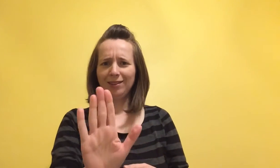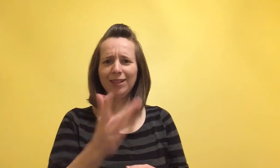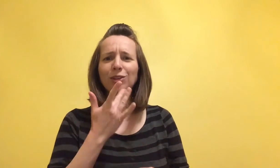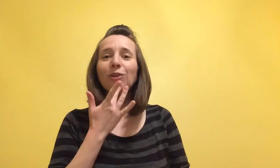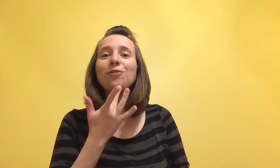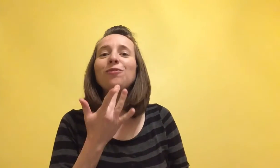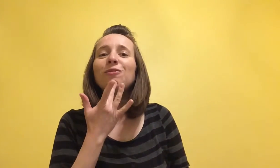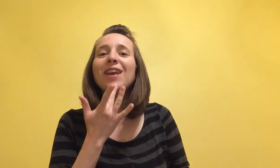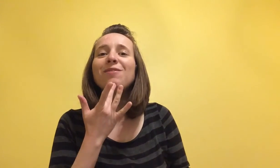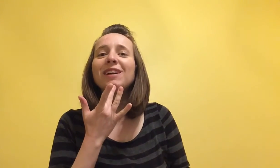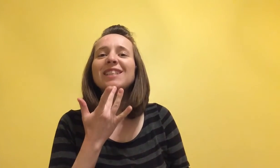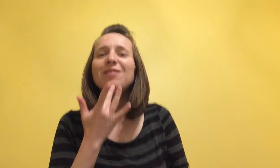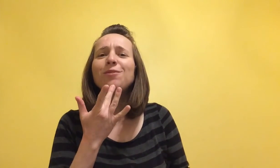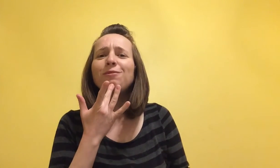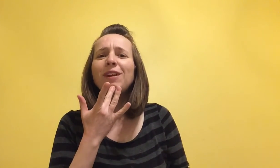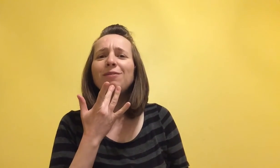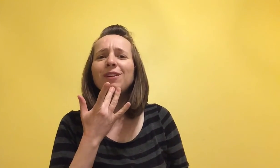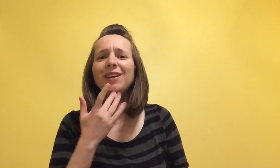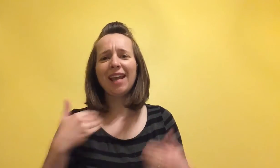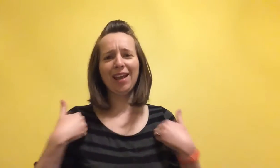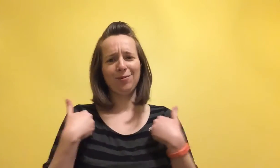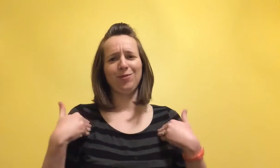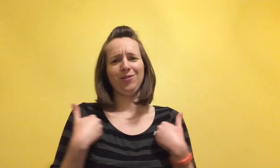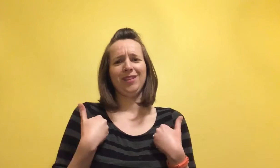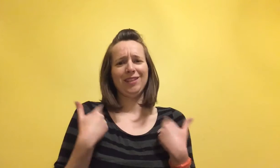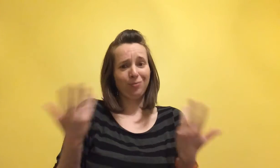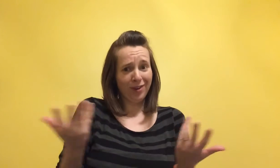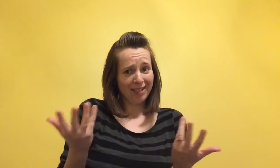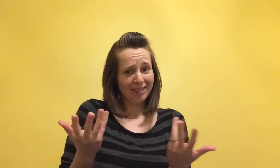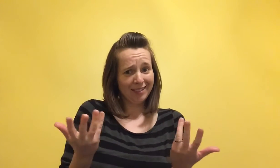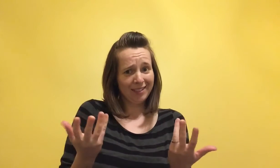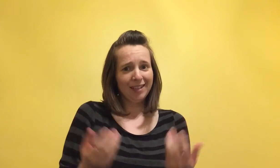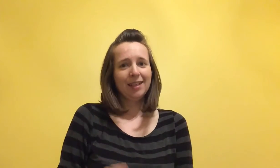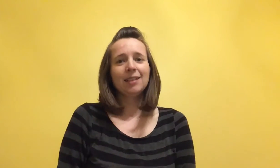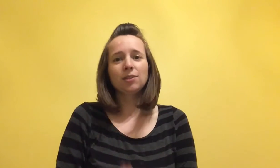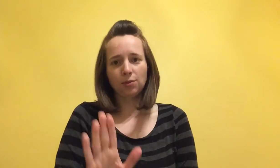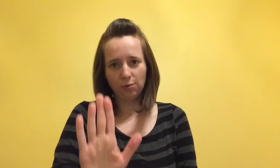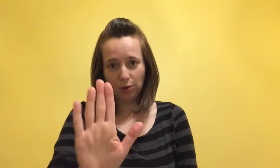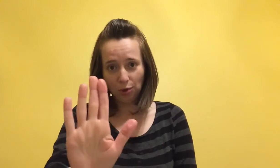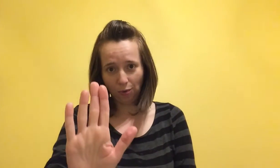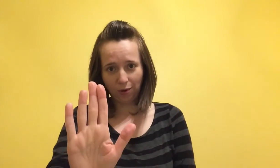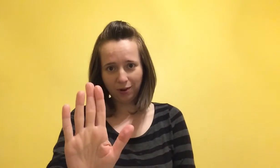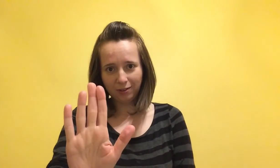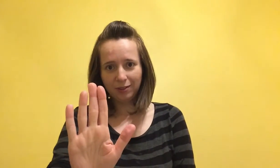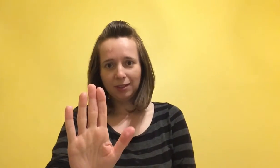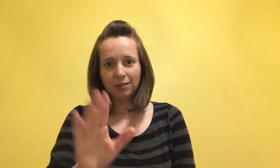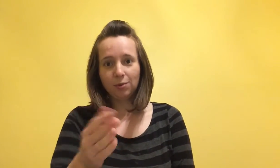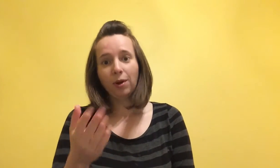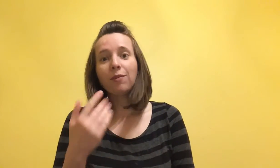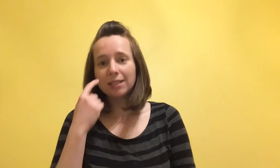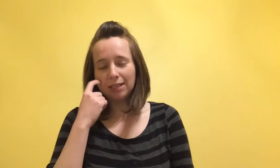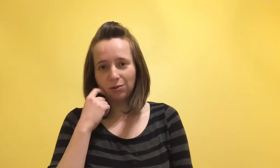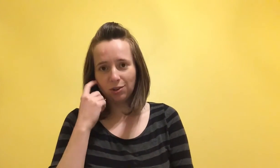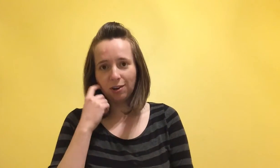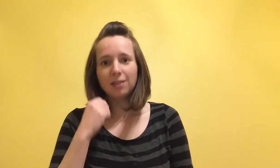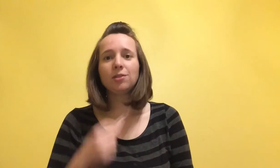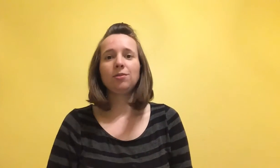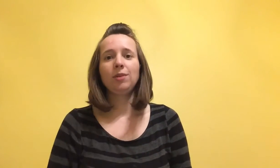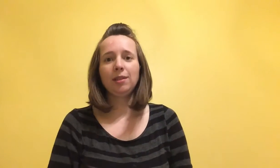Like your favorite animal is what? So whoever it is that you're talking to, either